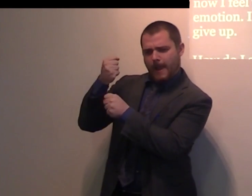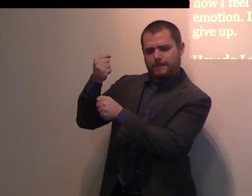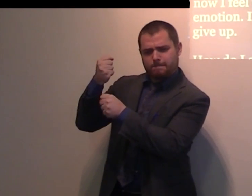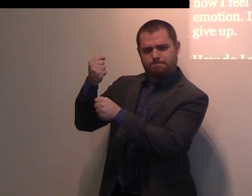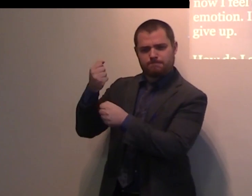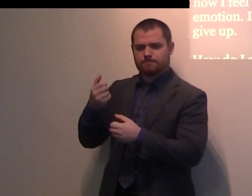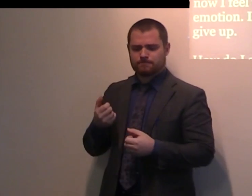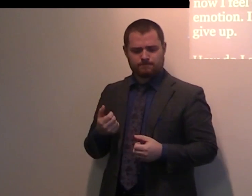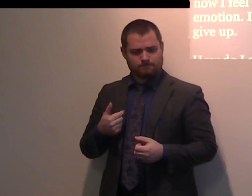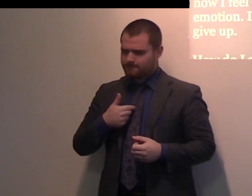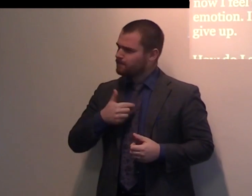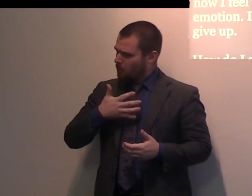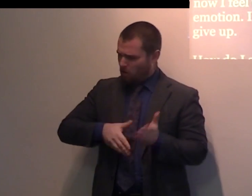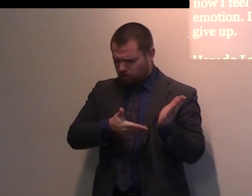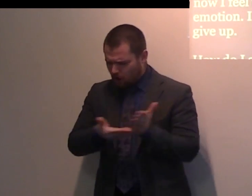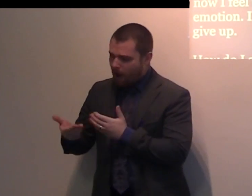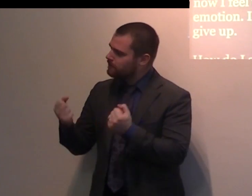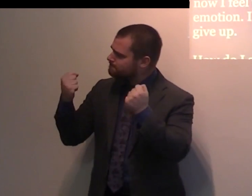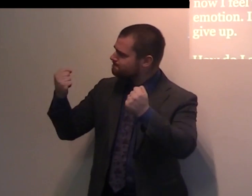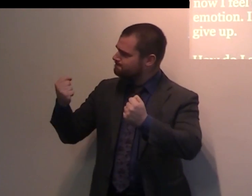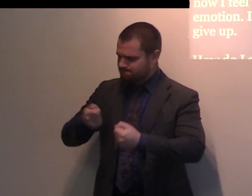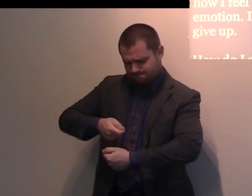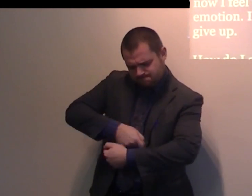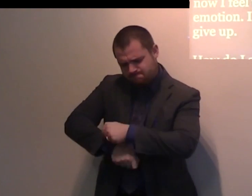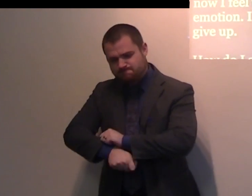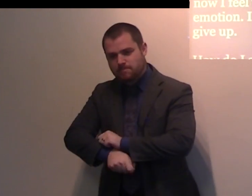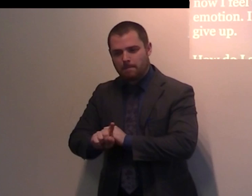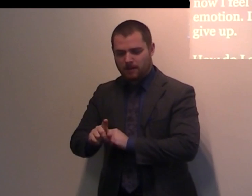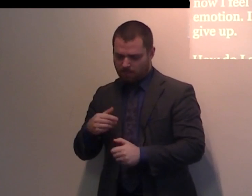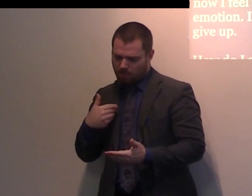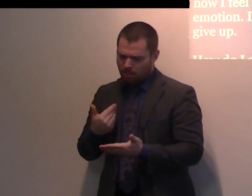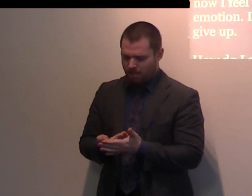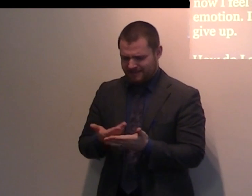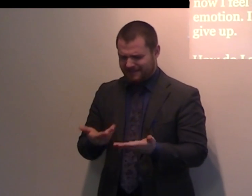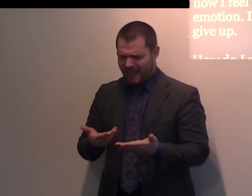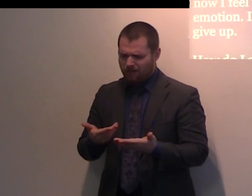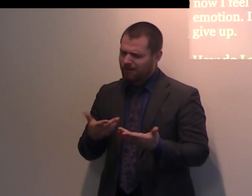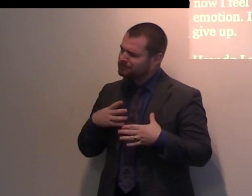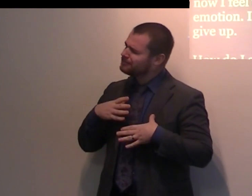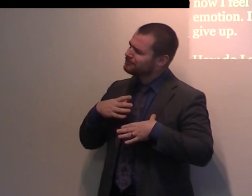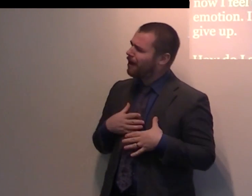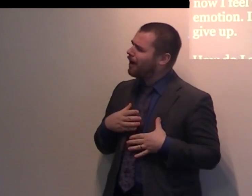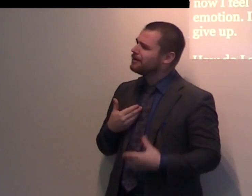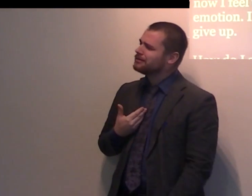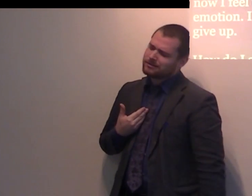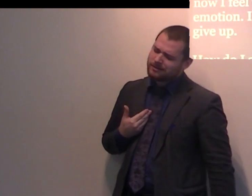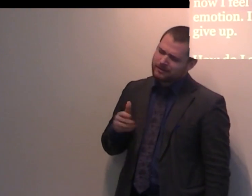I wanted to serve him. But now I feel tired. I do not feel